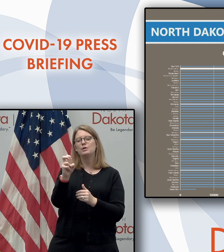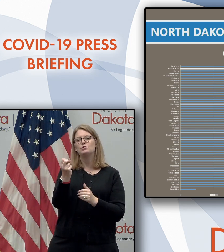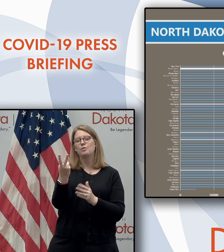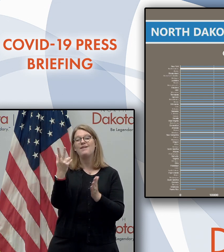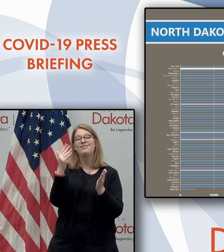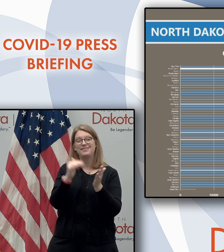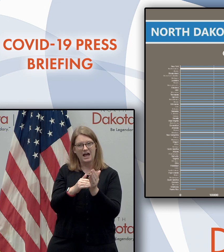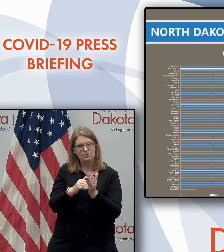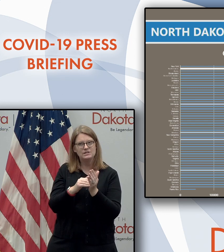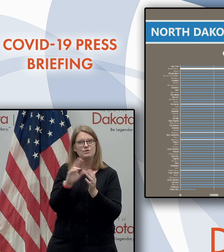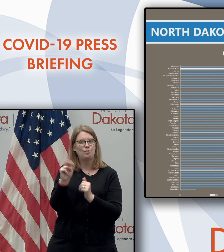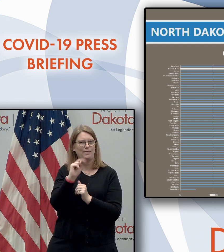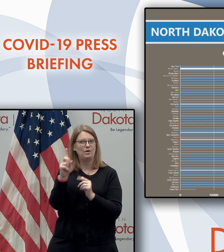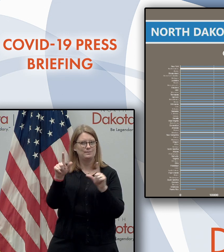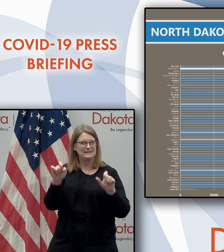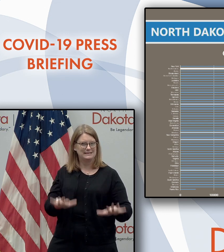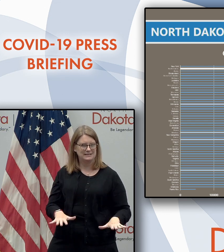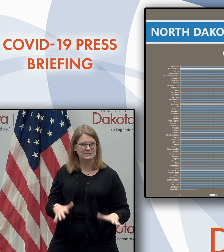and to get to